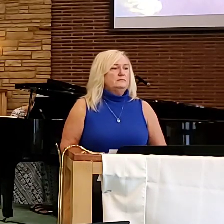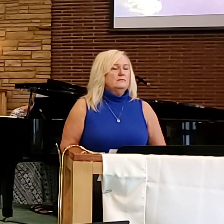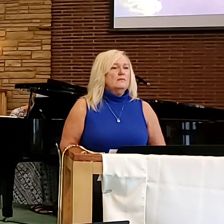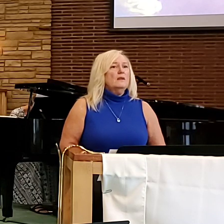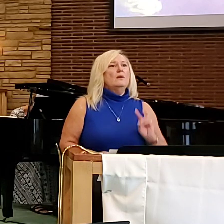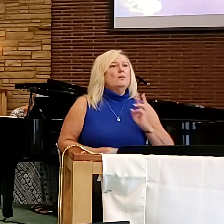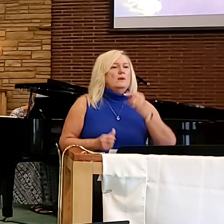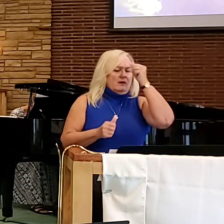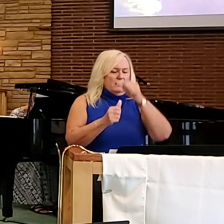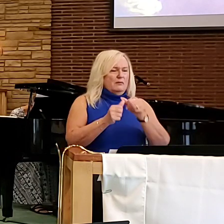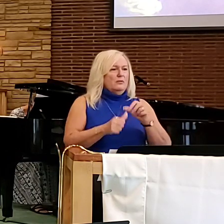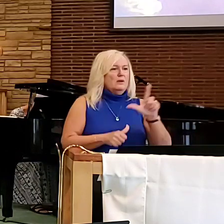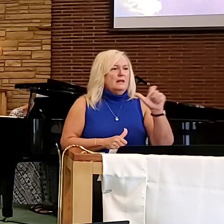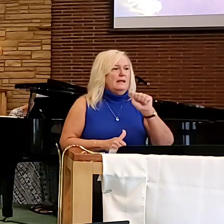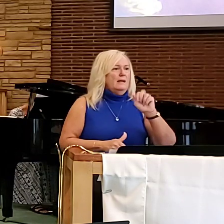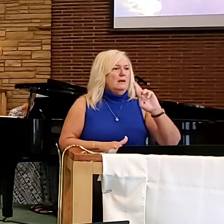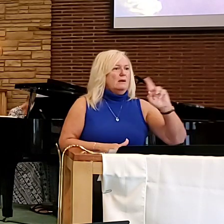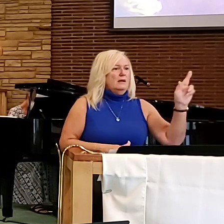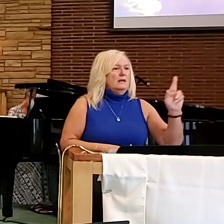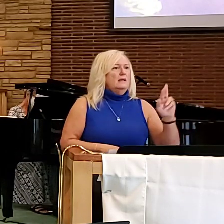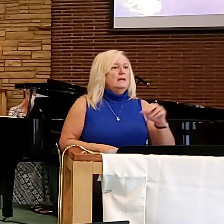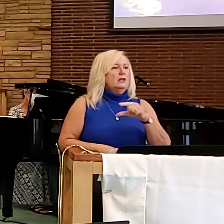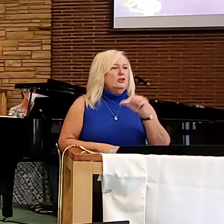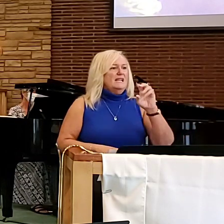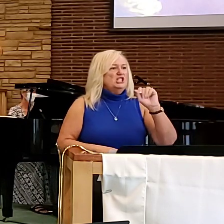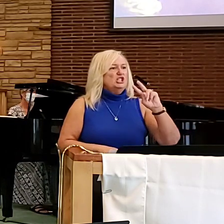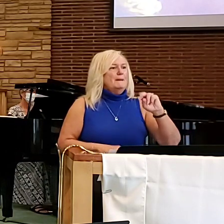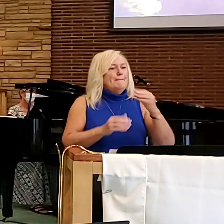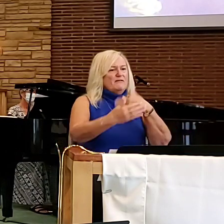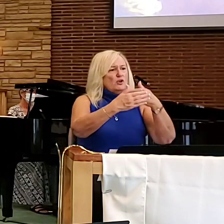And we remember Larry and Gretchen before you in prayer.